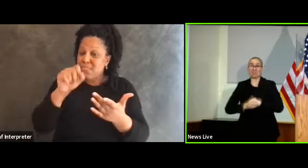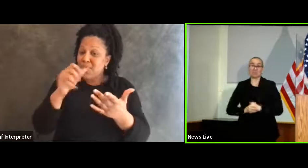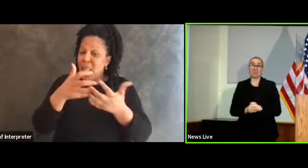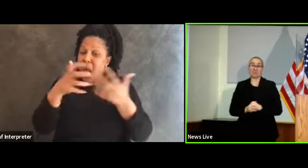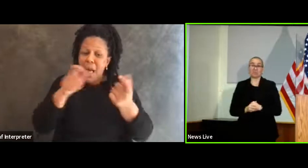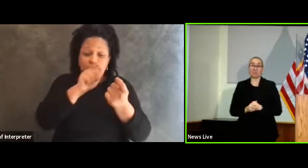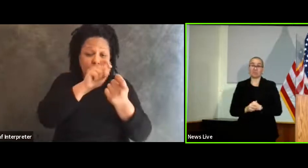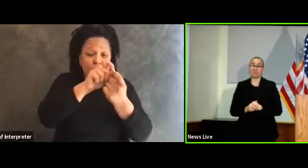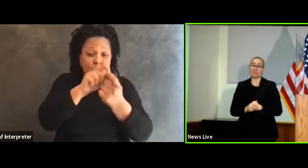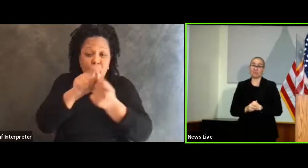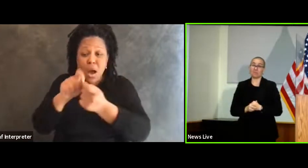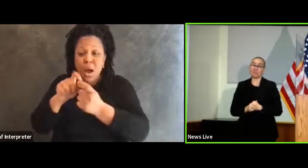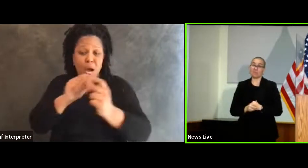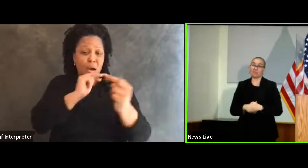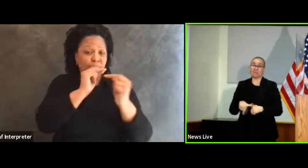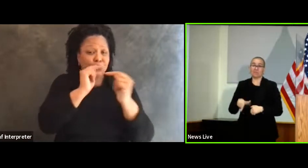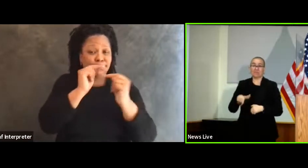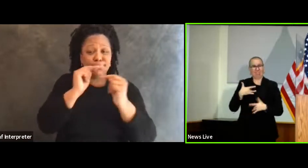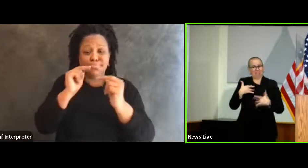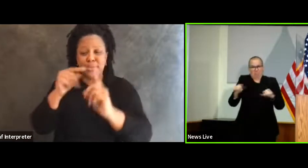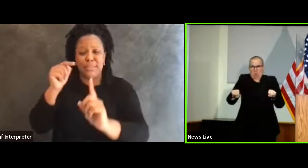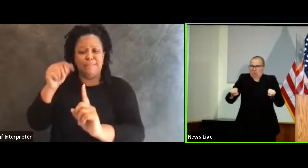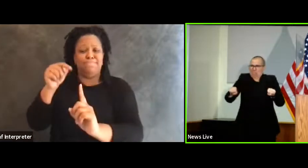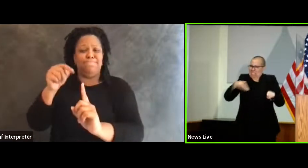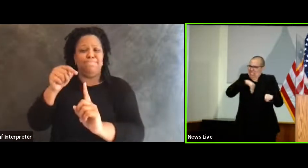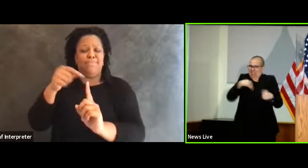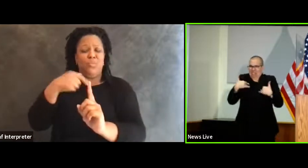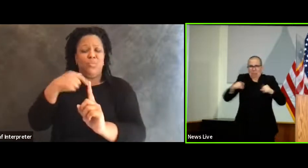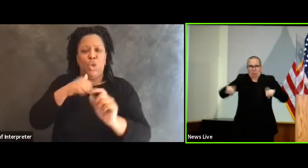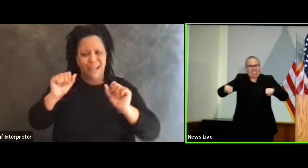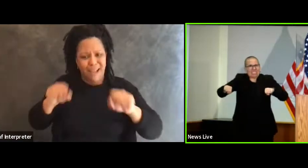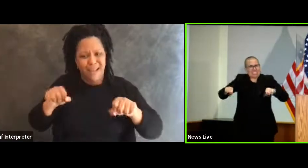have the potential here. And I think there's